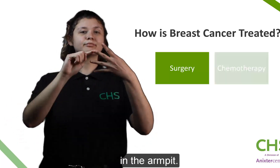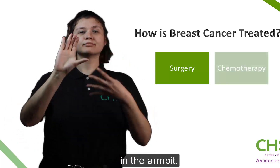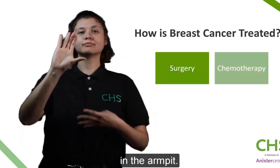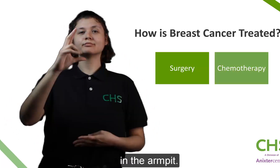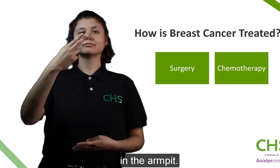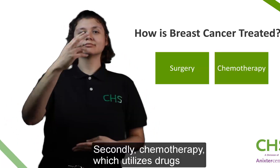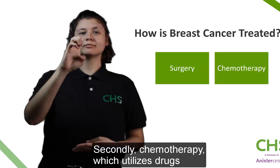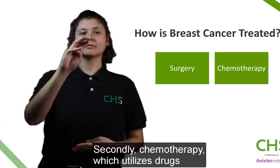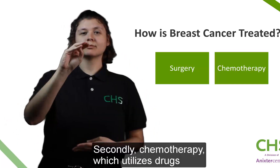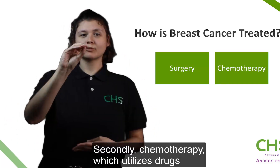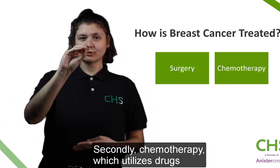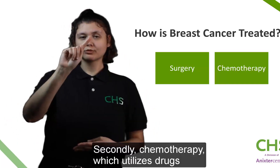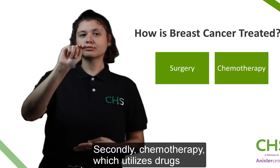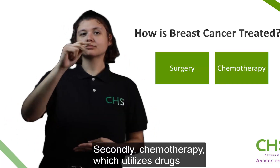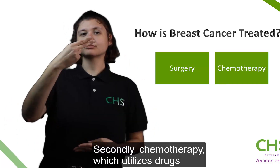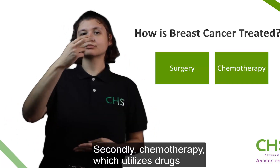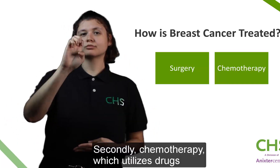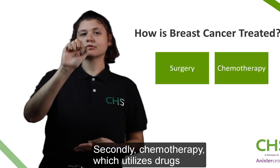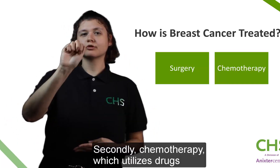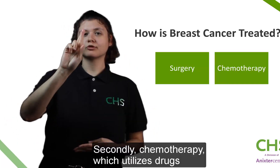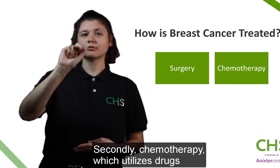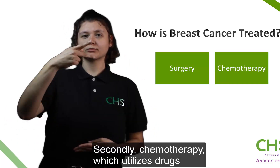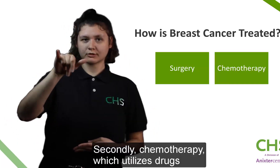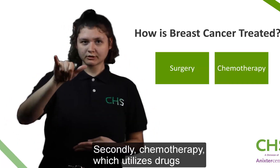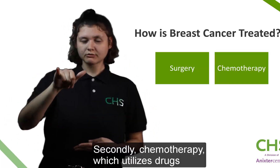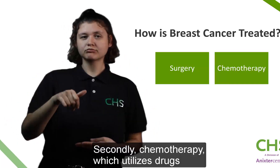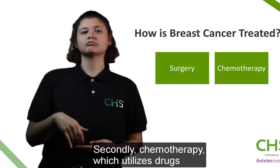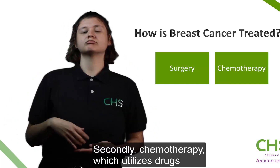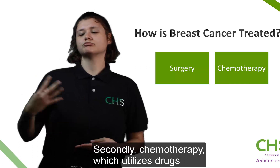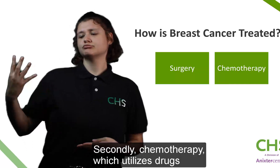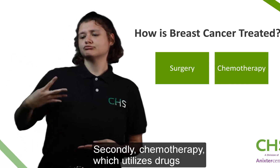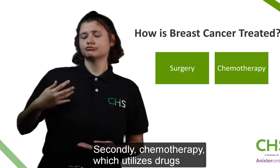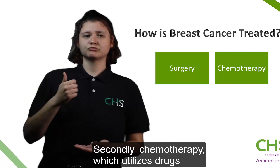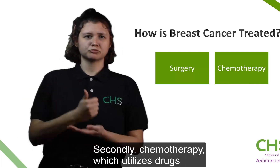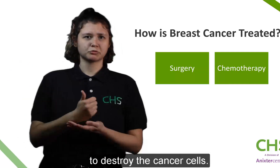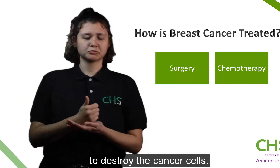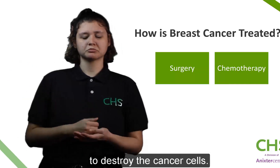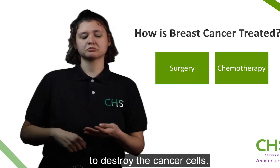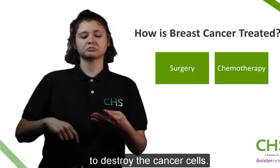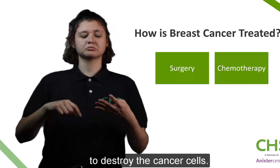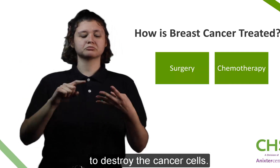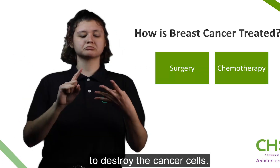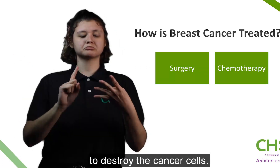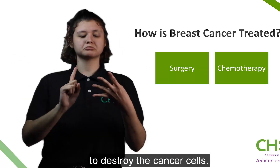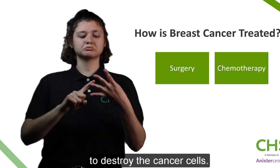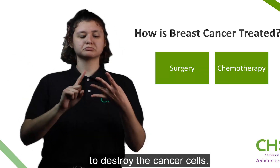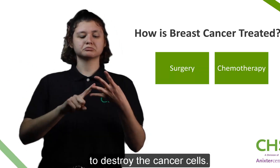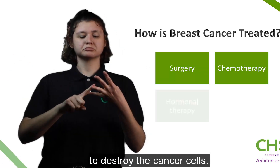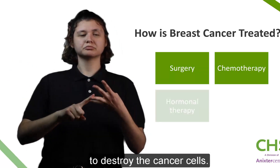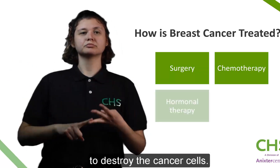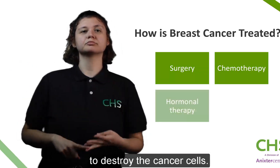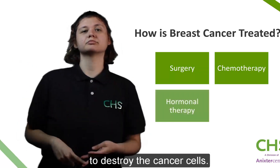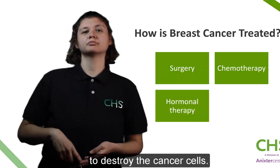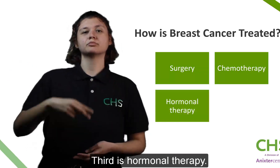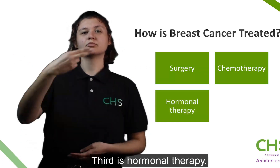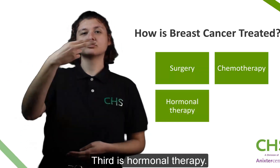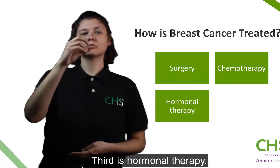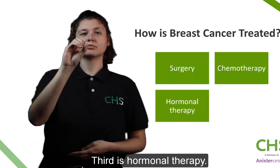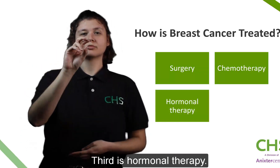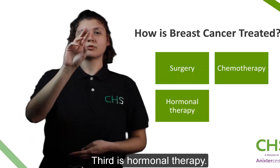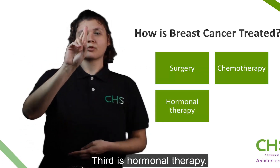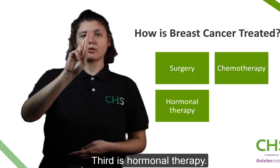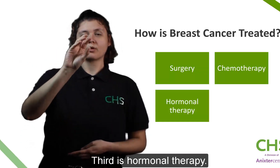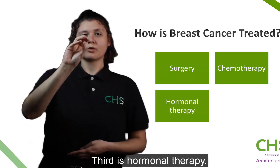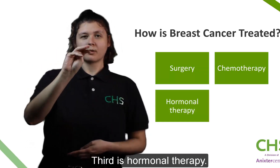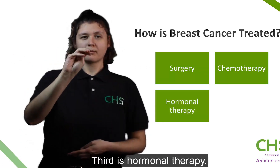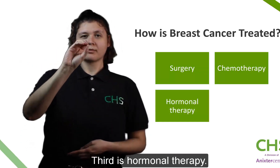armpit. Secondly, chemotherapy, which utilizes drugs to destroy the cancer cells. Third